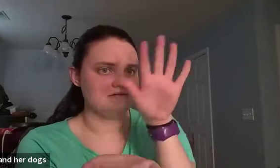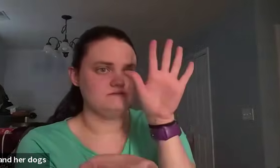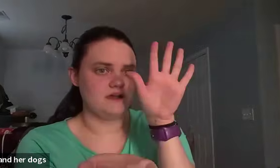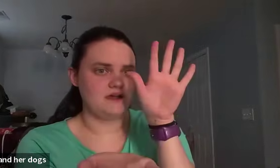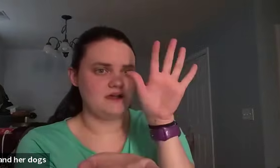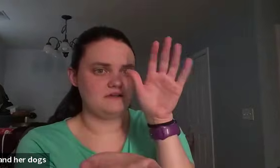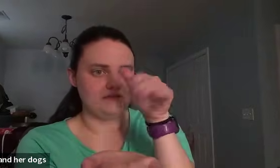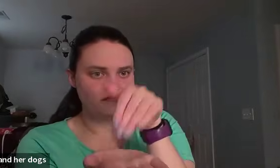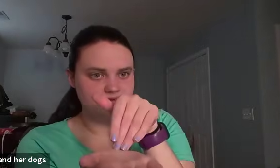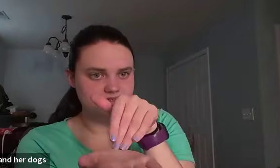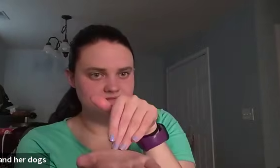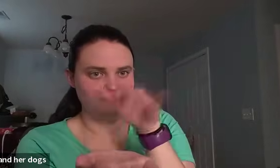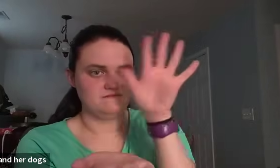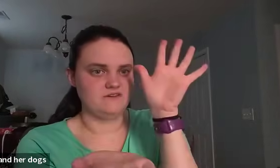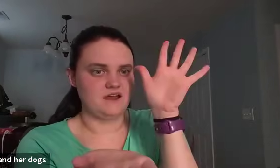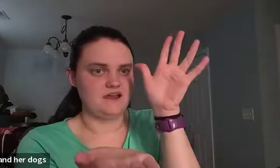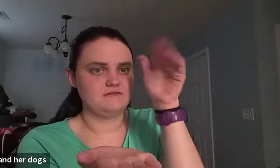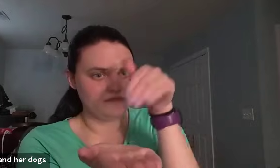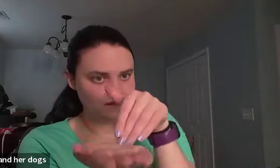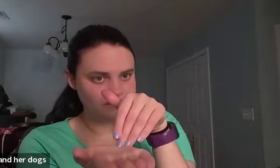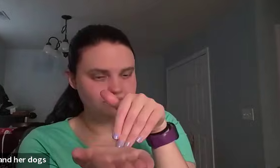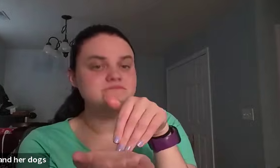5,000. 5,000. 5,000.